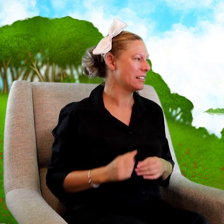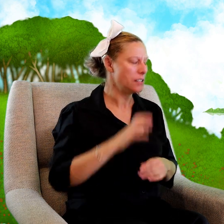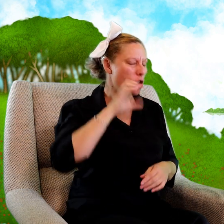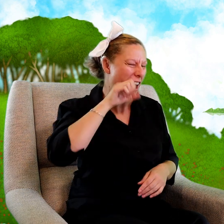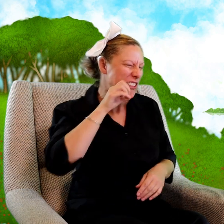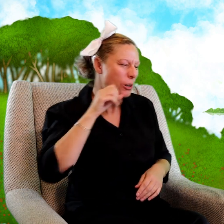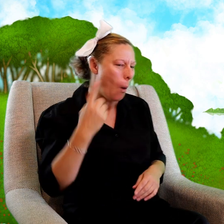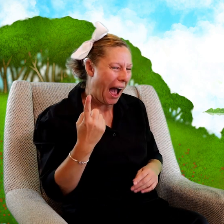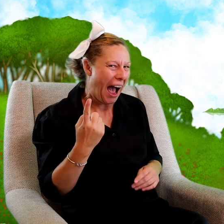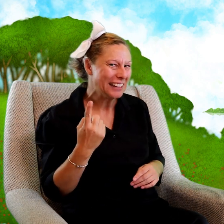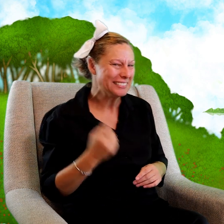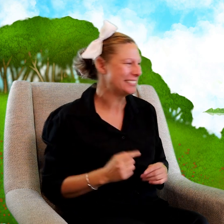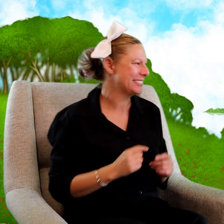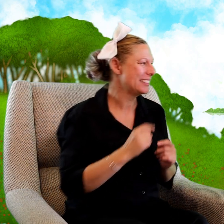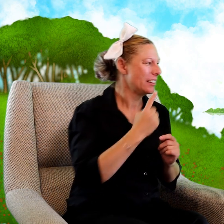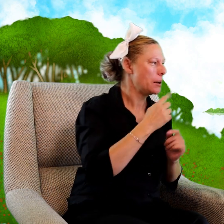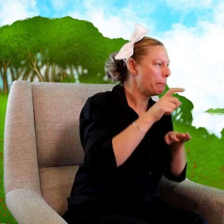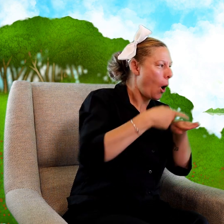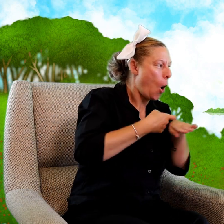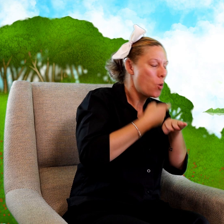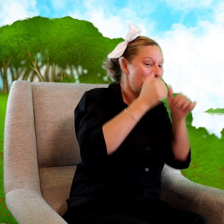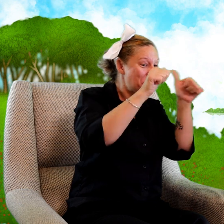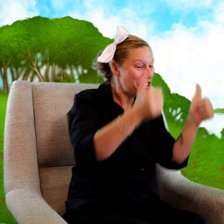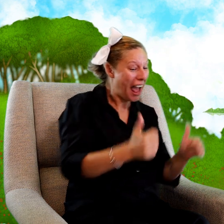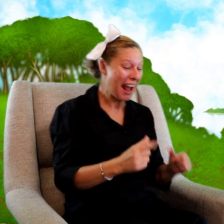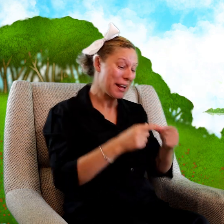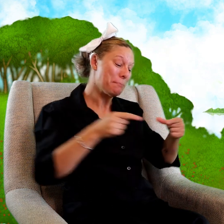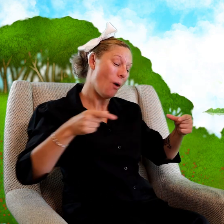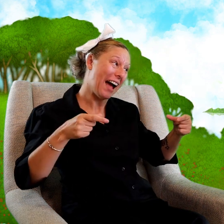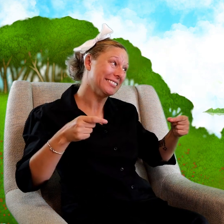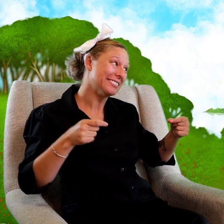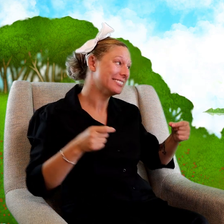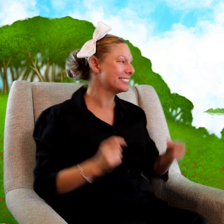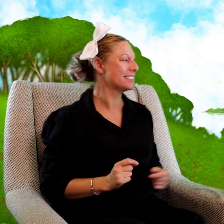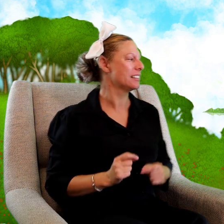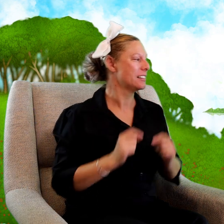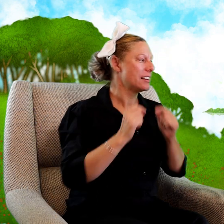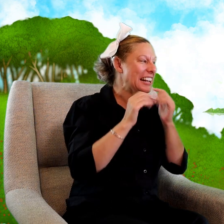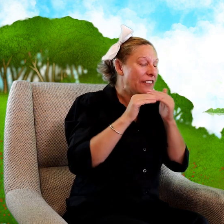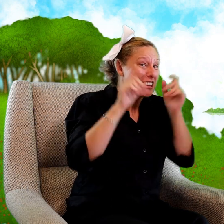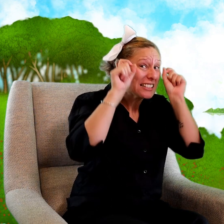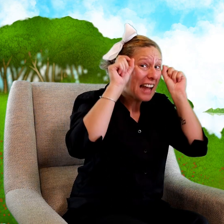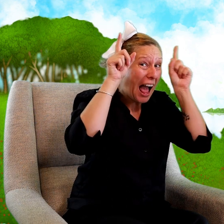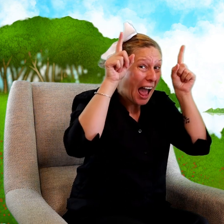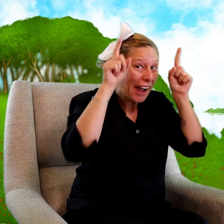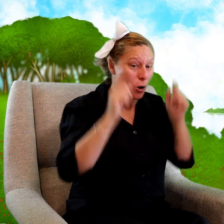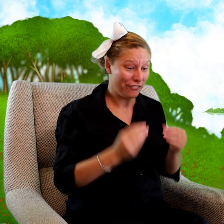Crunchy ones, bone-shaped ones, even snail